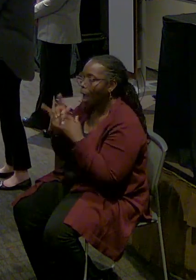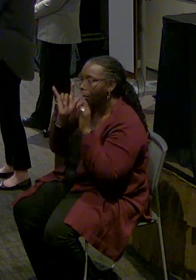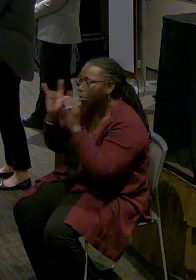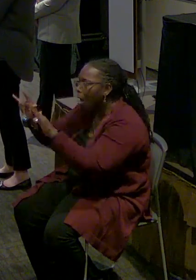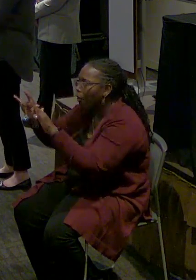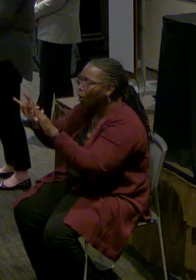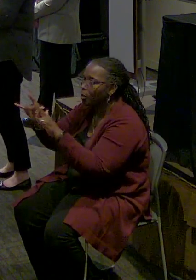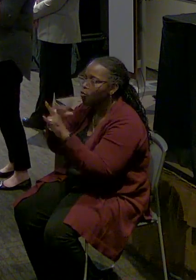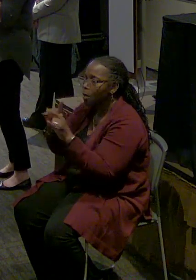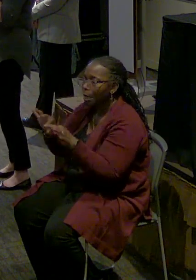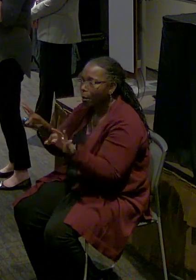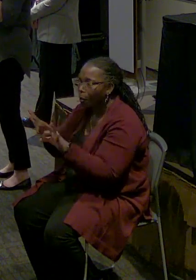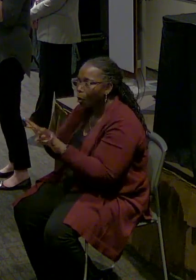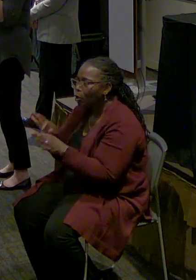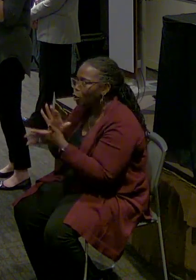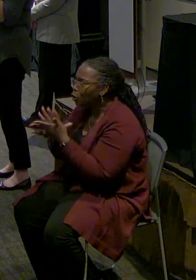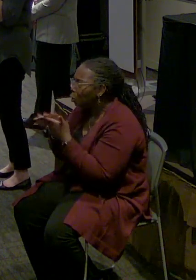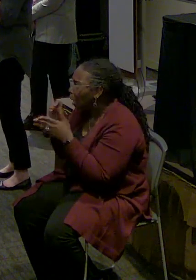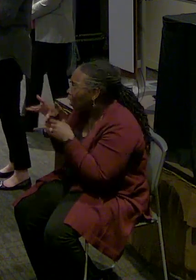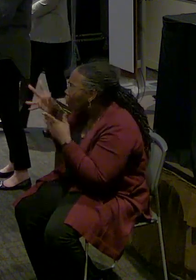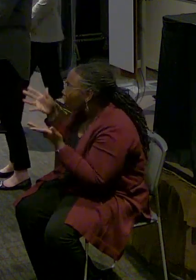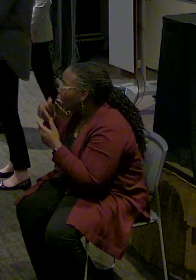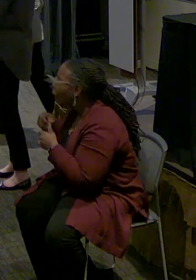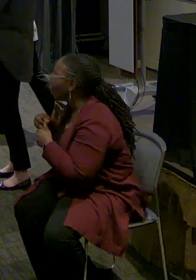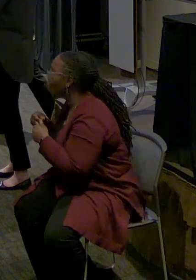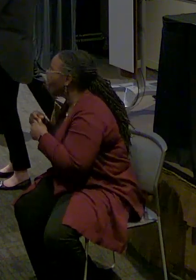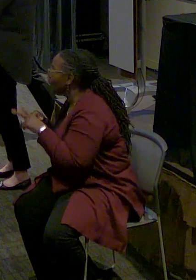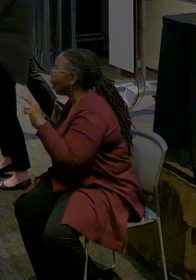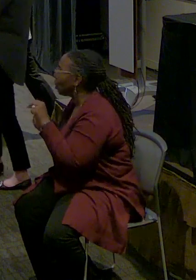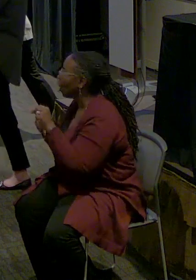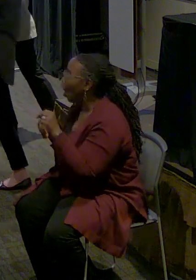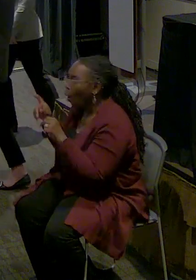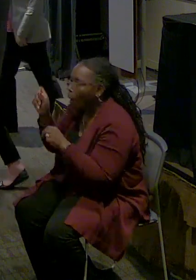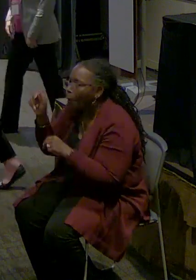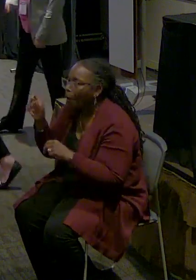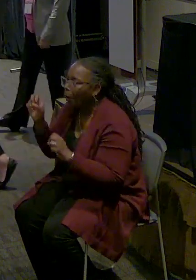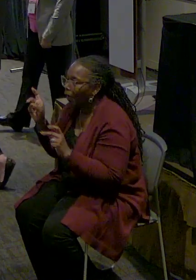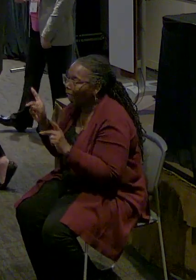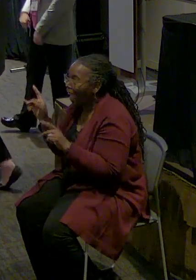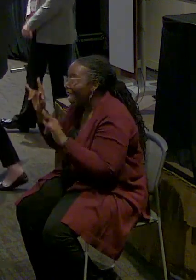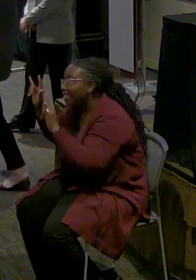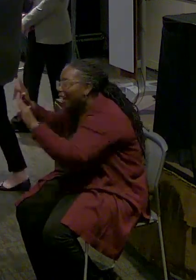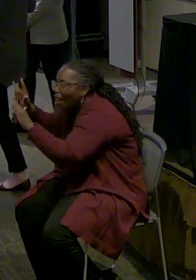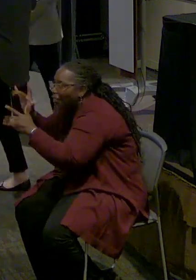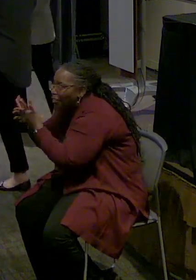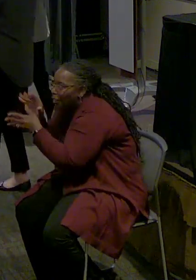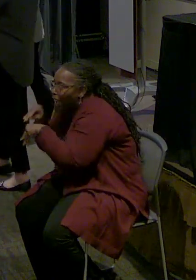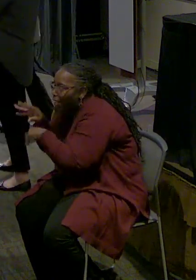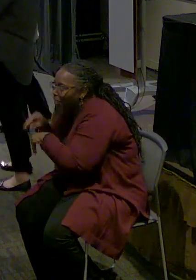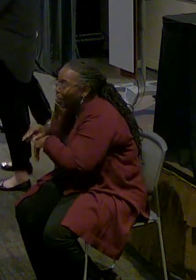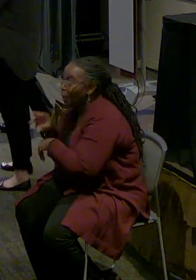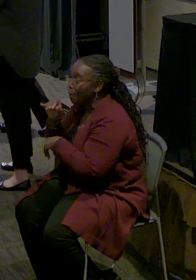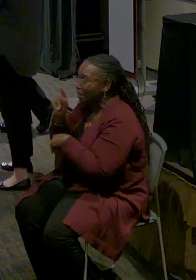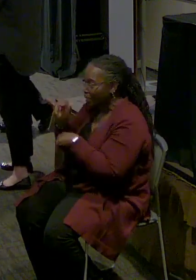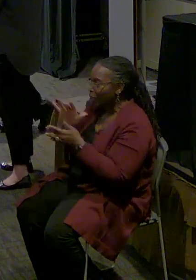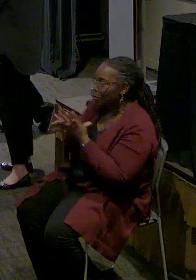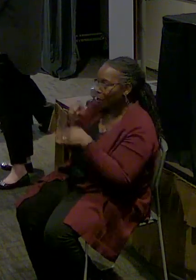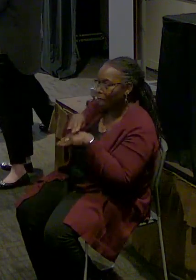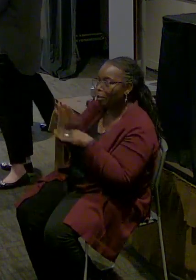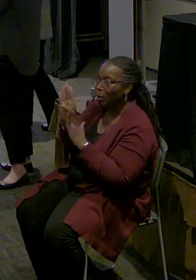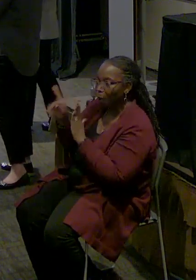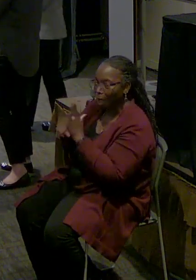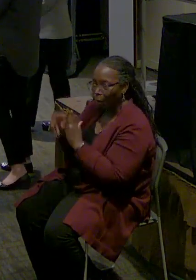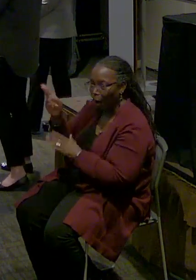counselors. Super important. Any school counselors in here? No. Yep, a couple. Love our Misty, school counselor